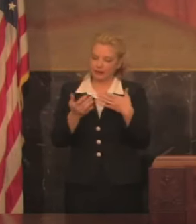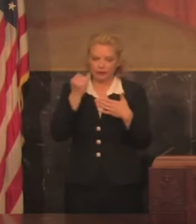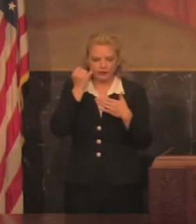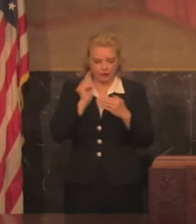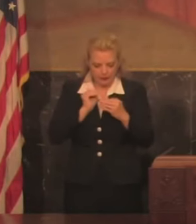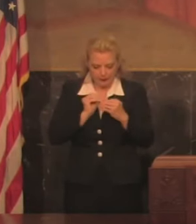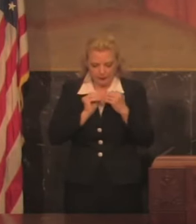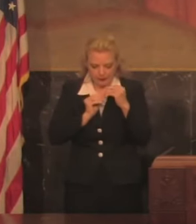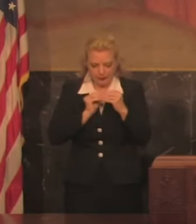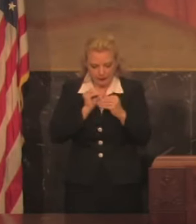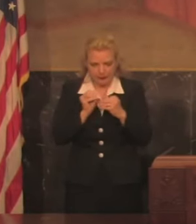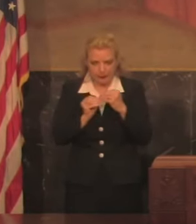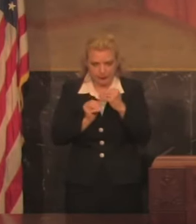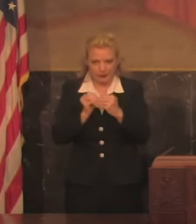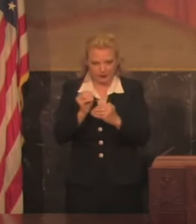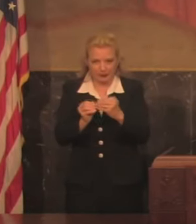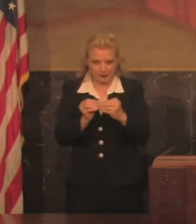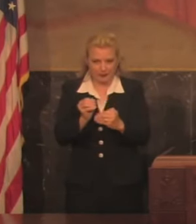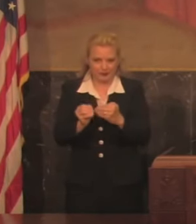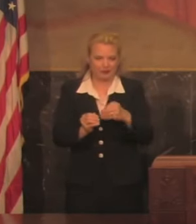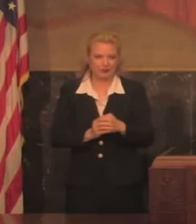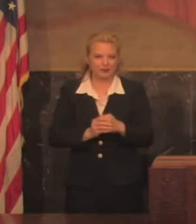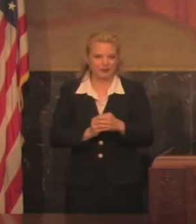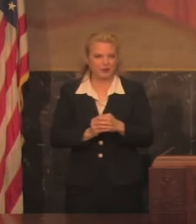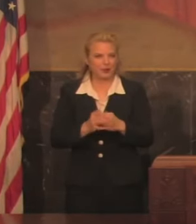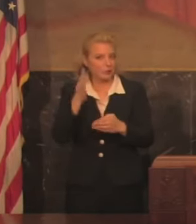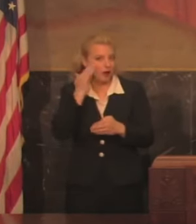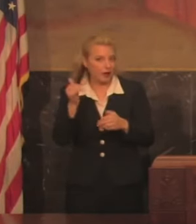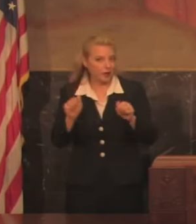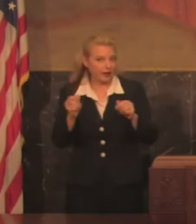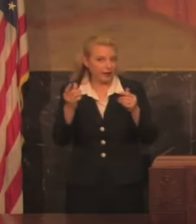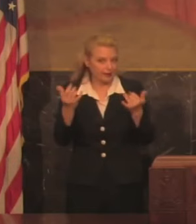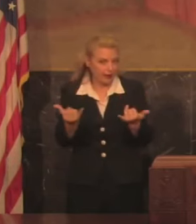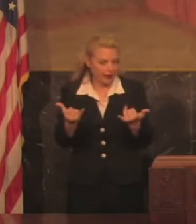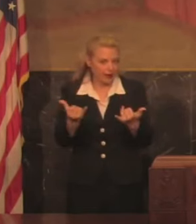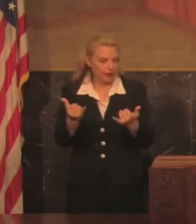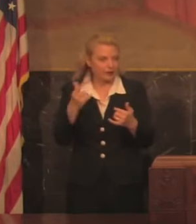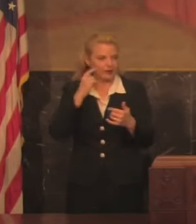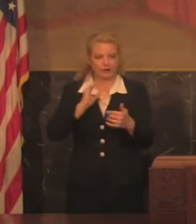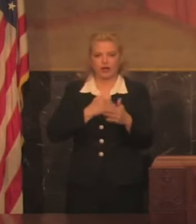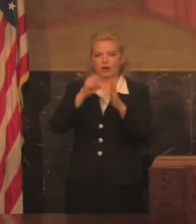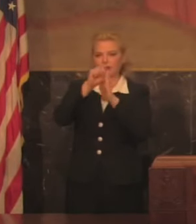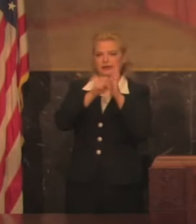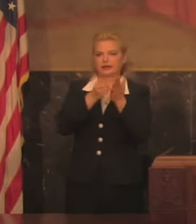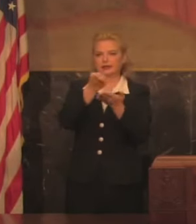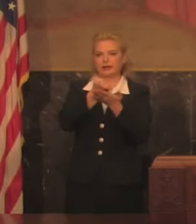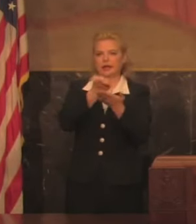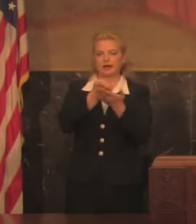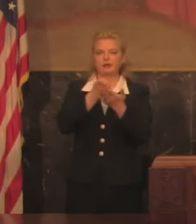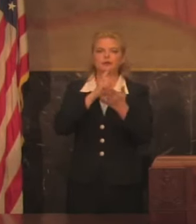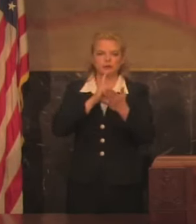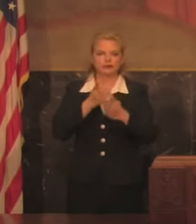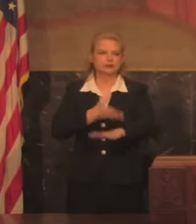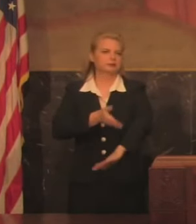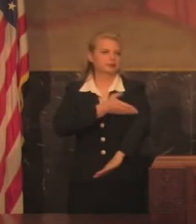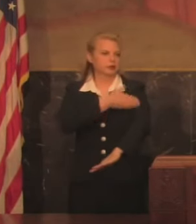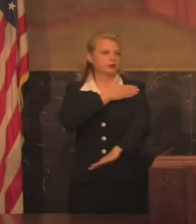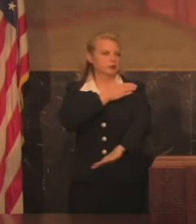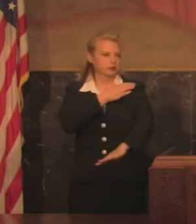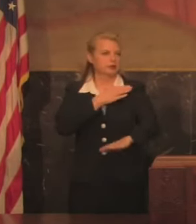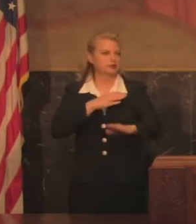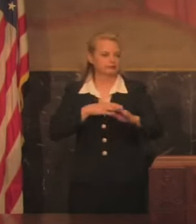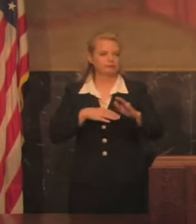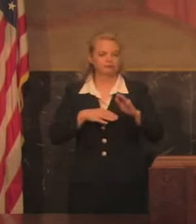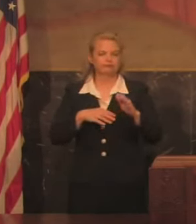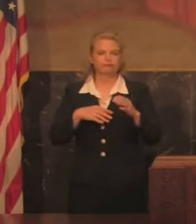time. And while we're able to do this now, simply our state's economy is doing better. It is steadily